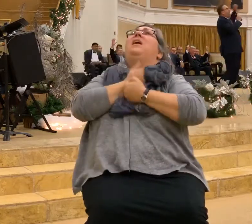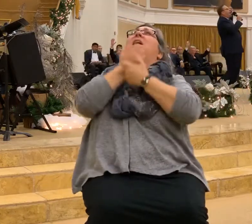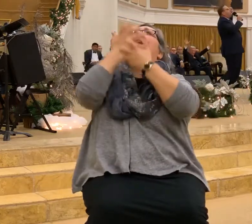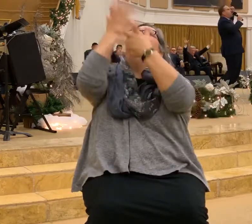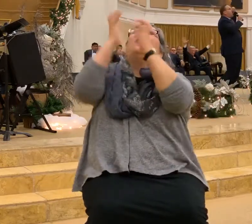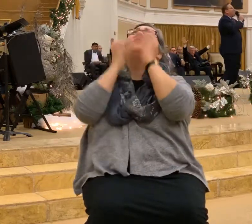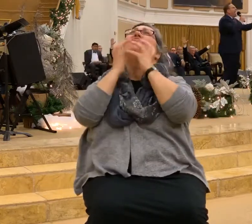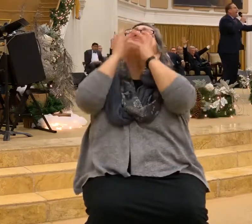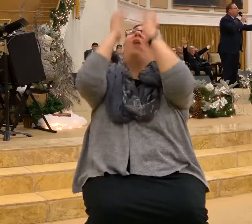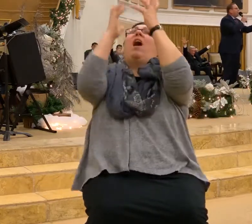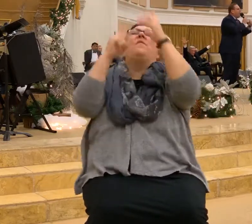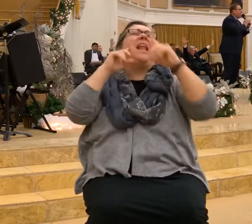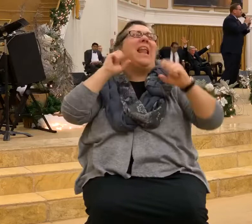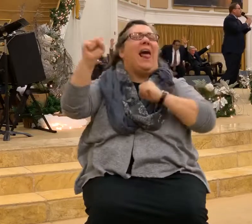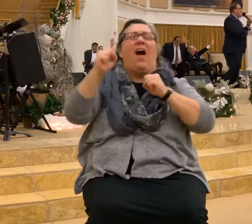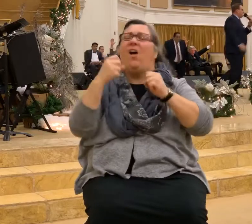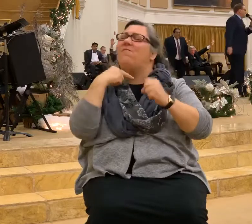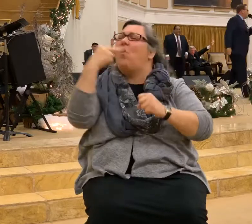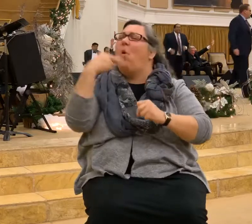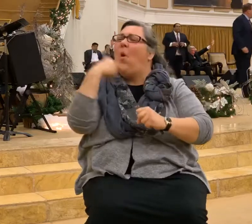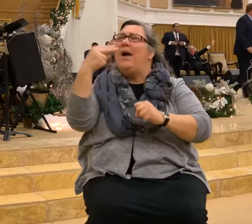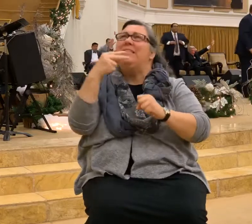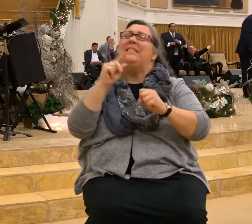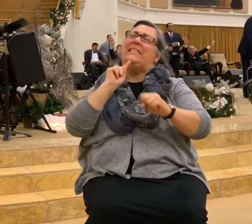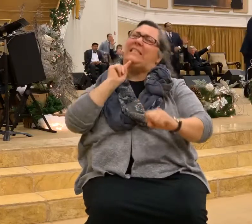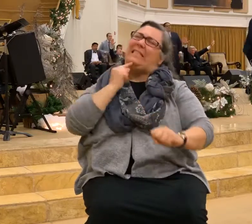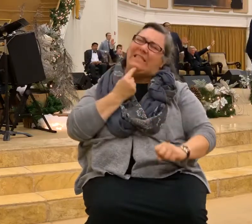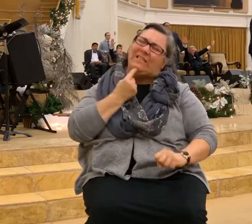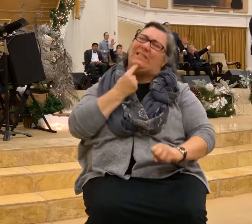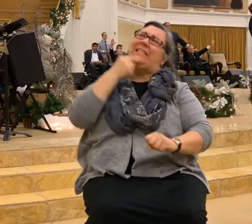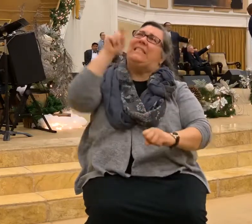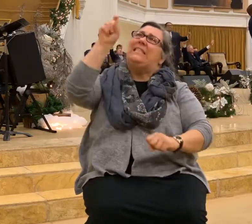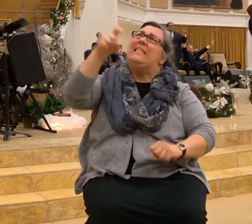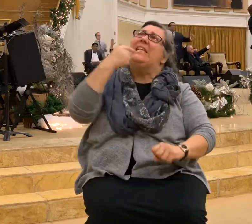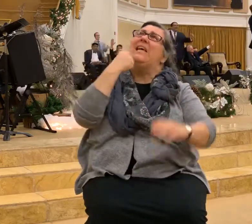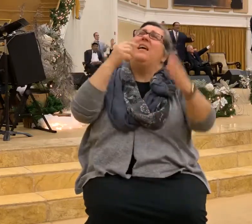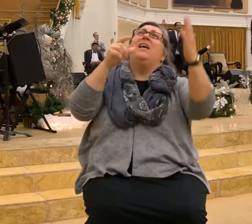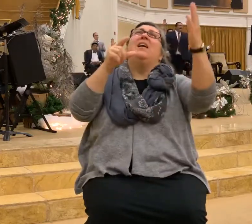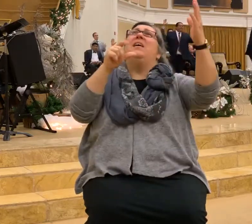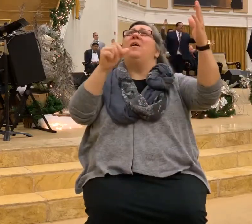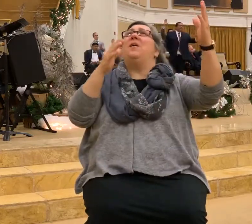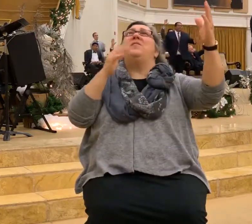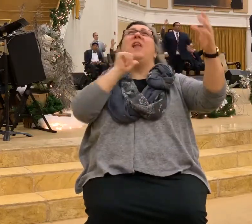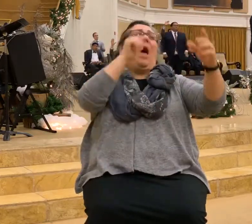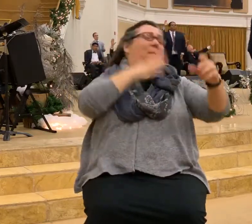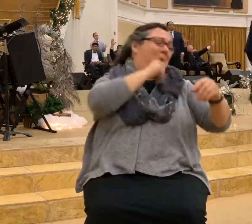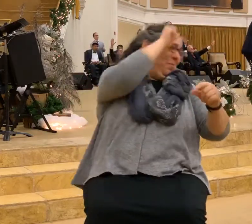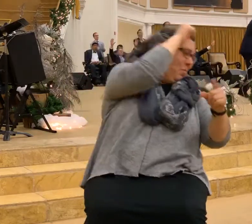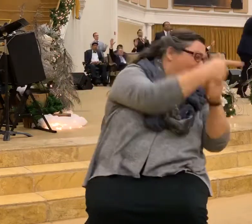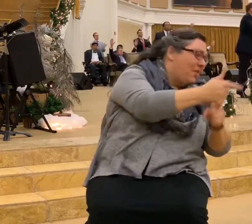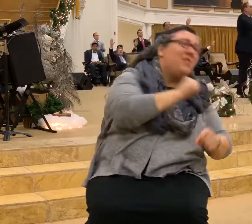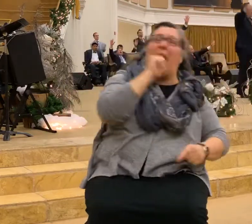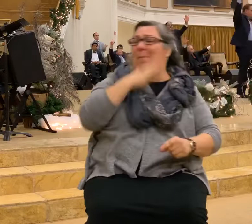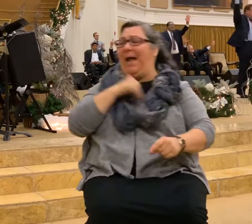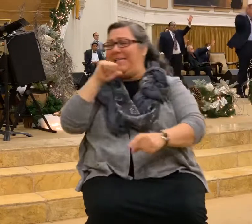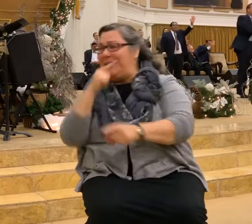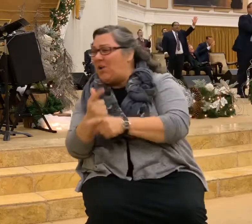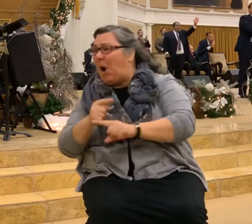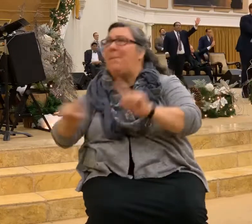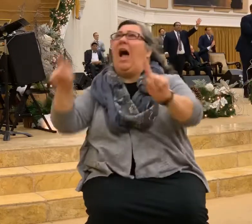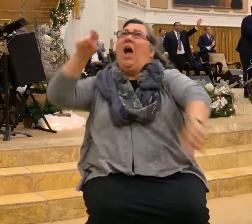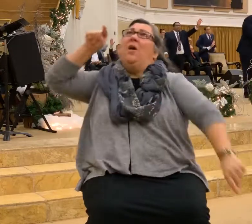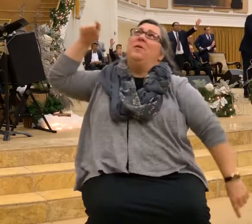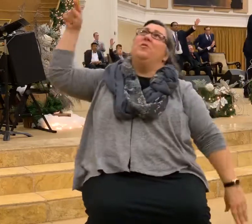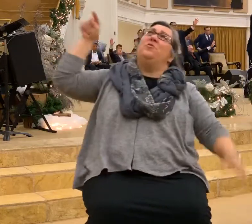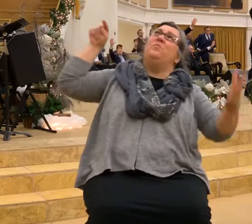and cry with a loud voice of desperation and say, "Not my brother, not my sister, but it's me,